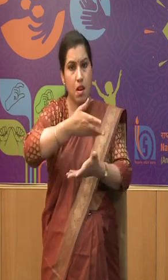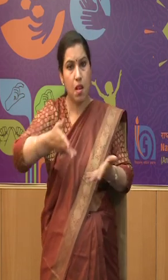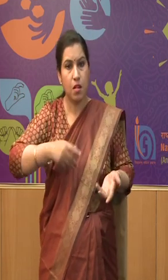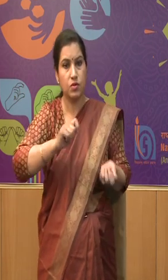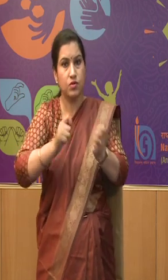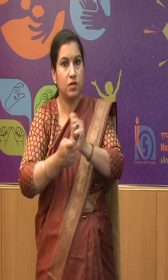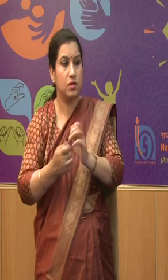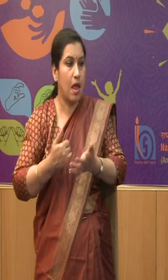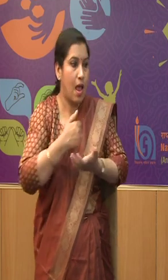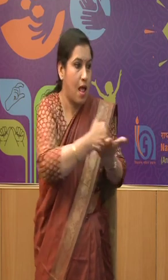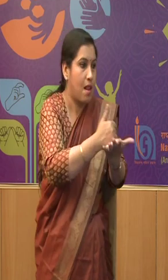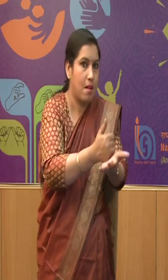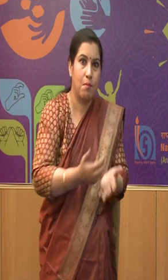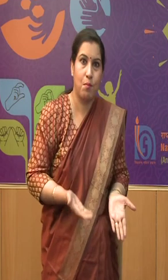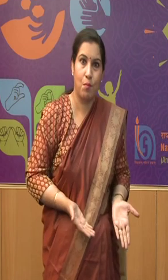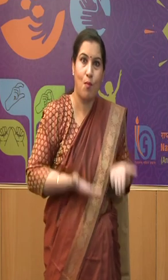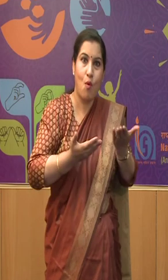in changing the society.